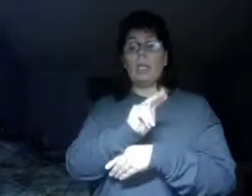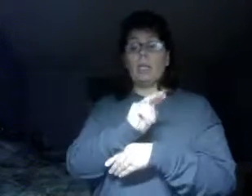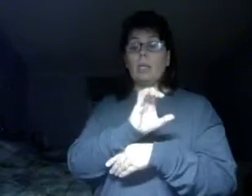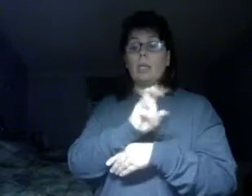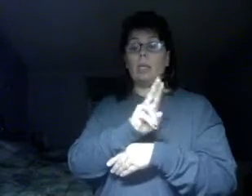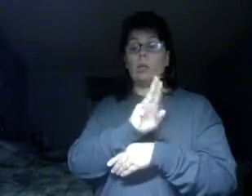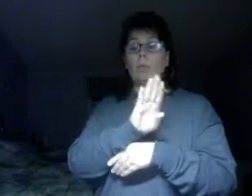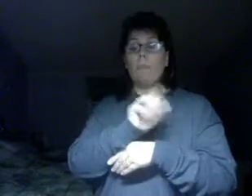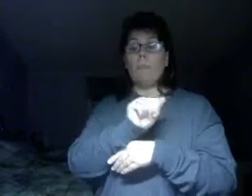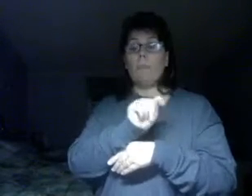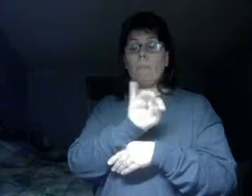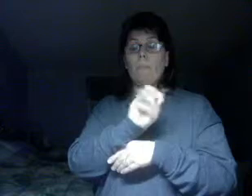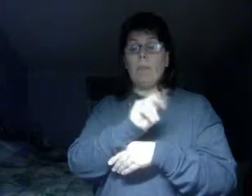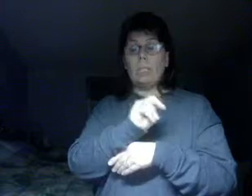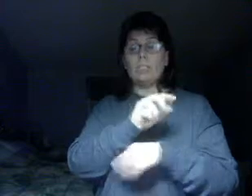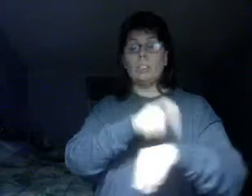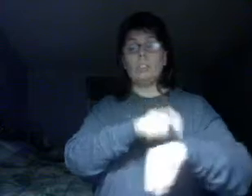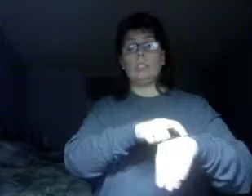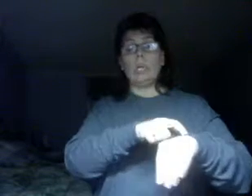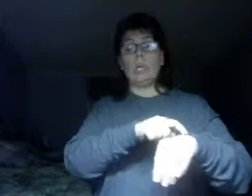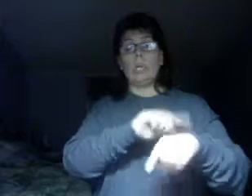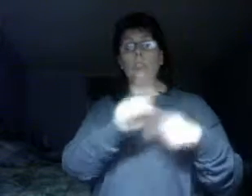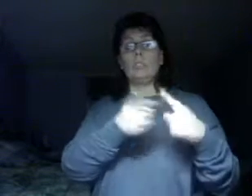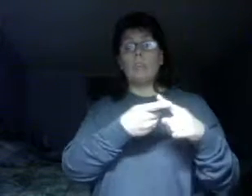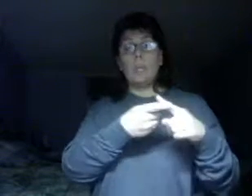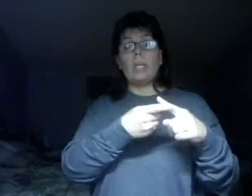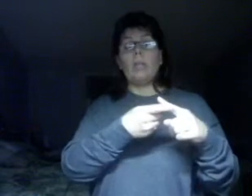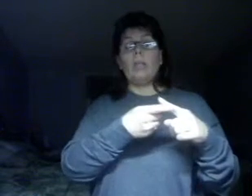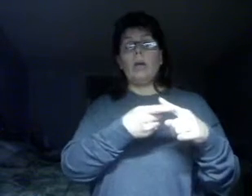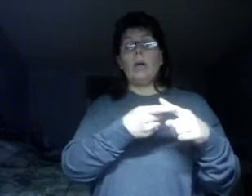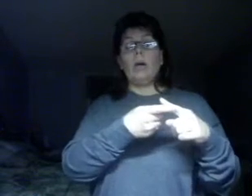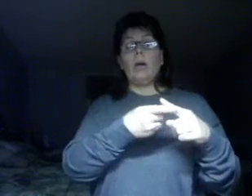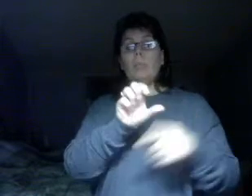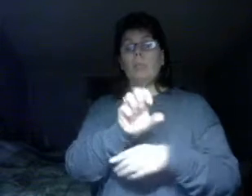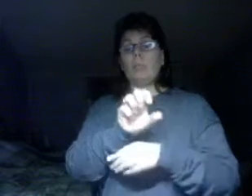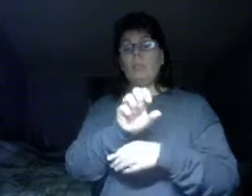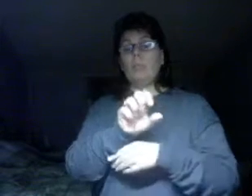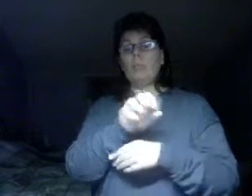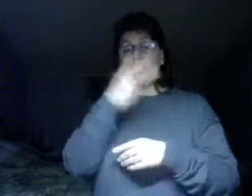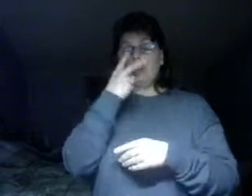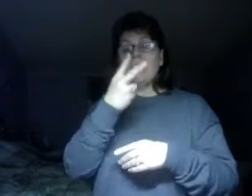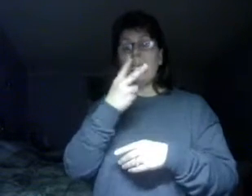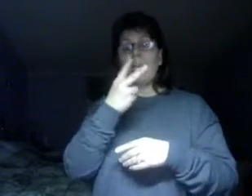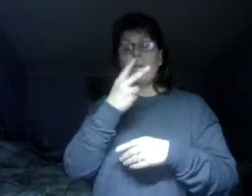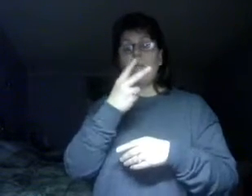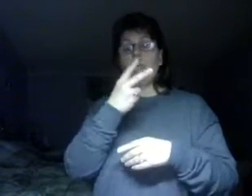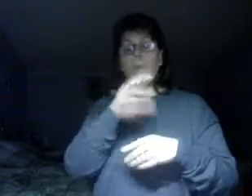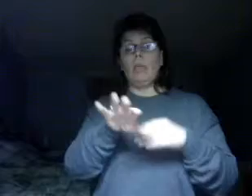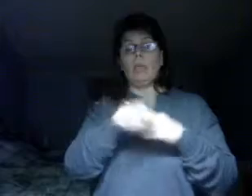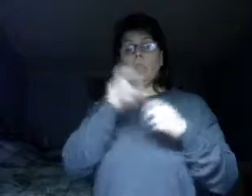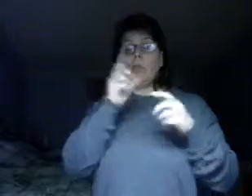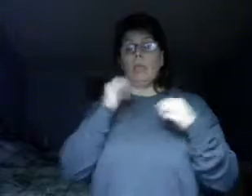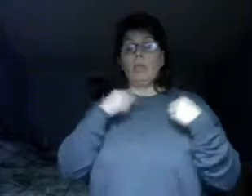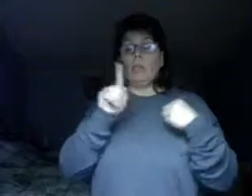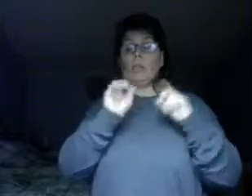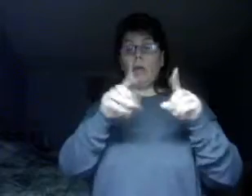being because we all have unique immune systems. For some individuals, it might be 2 years, another 5 years, another 10 years.